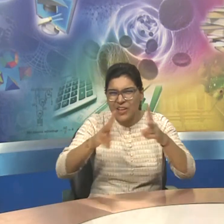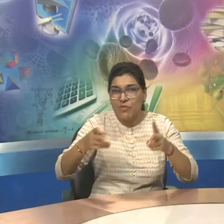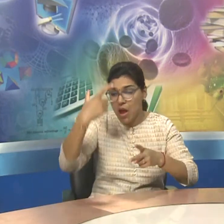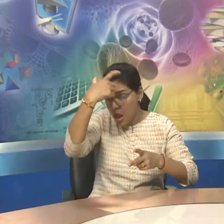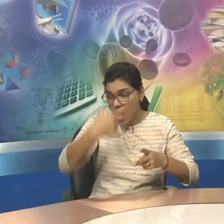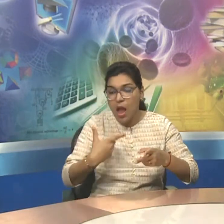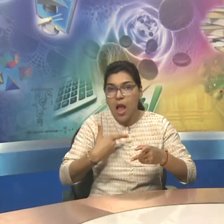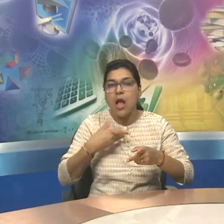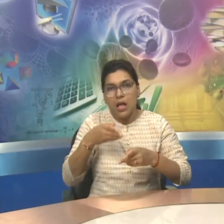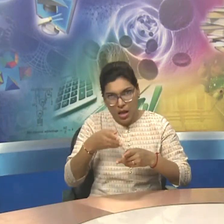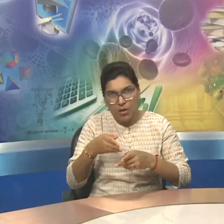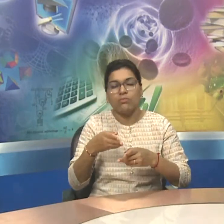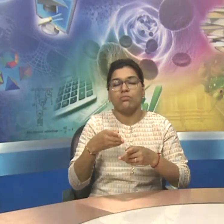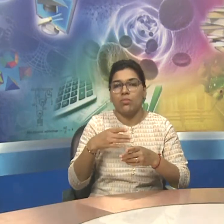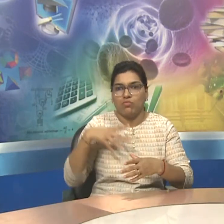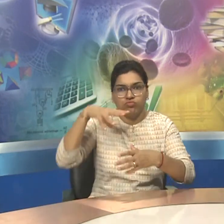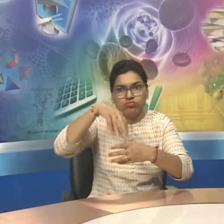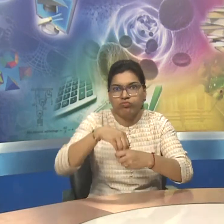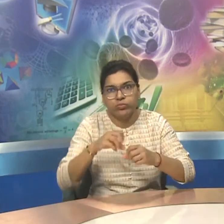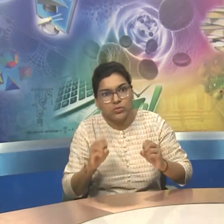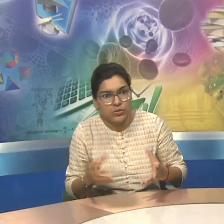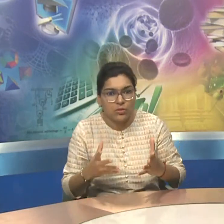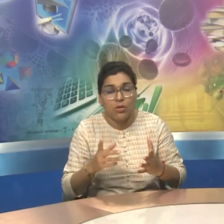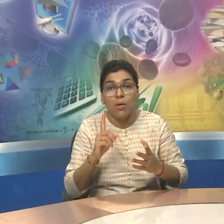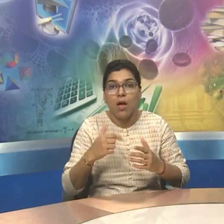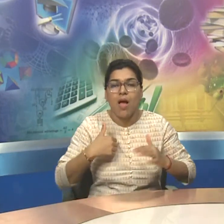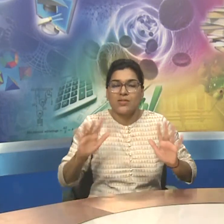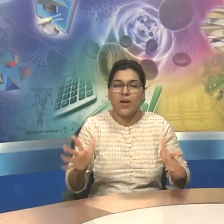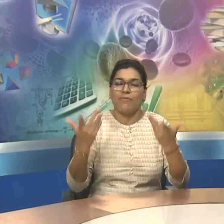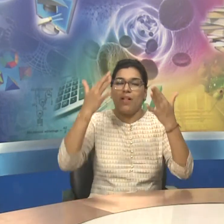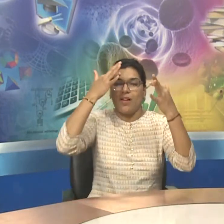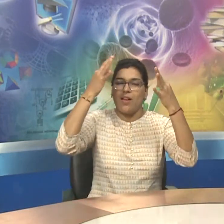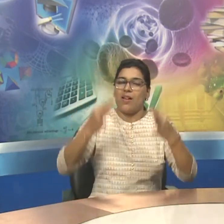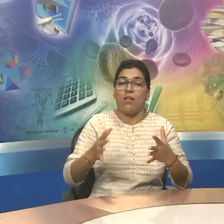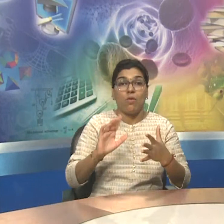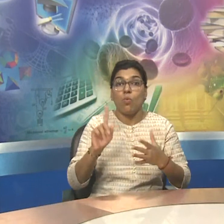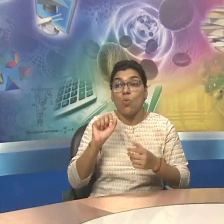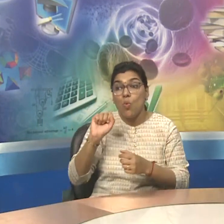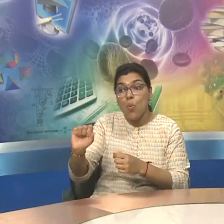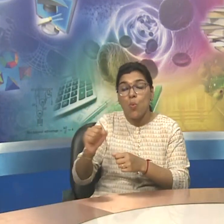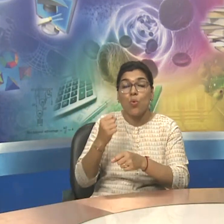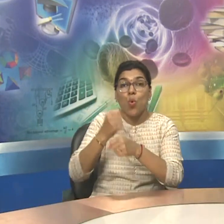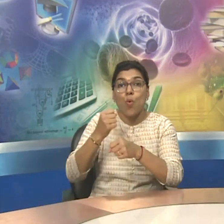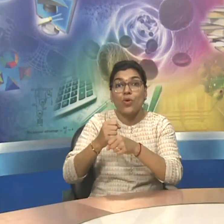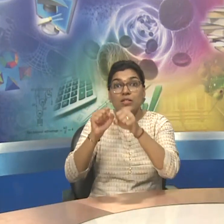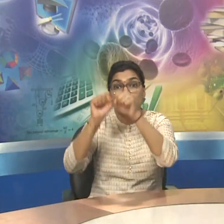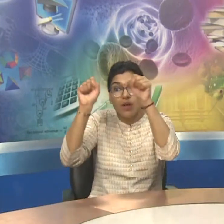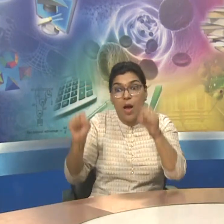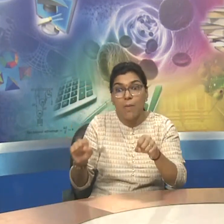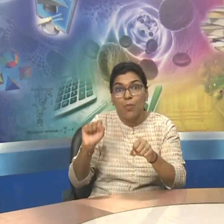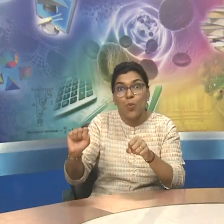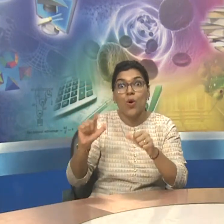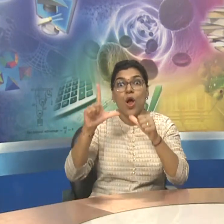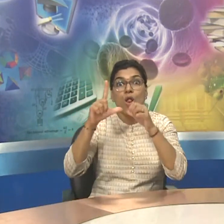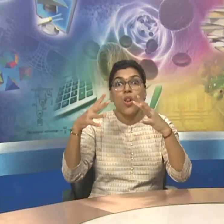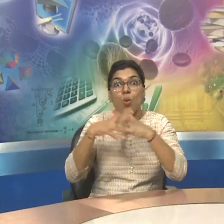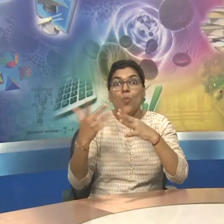Politics refer to a state of affair of a country,